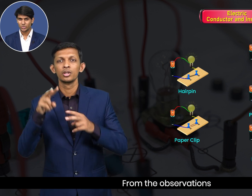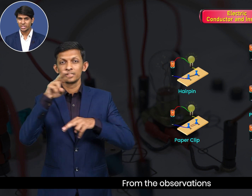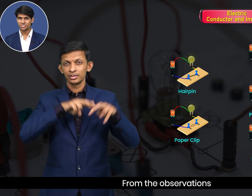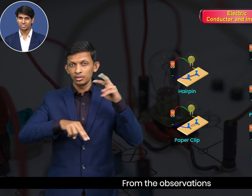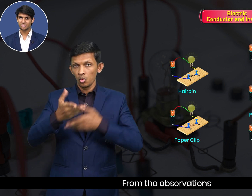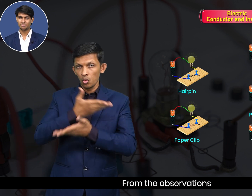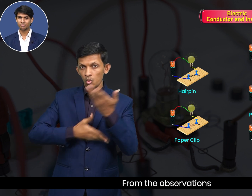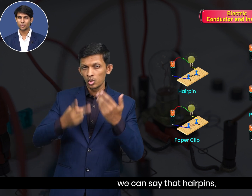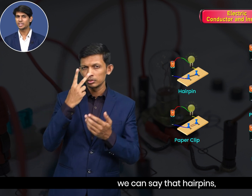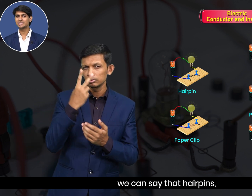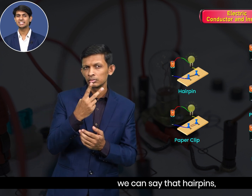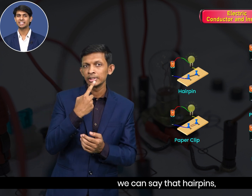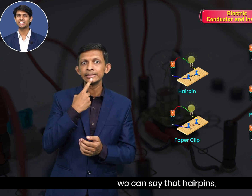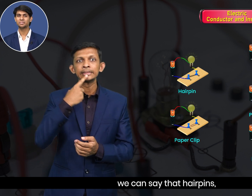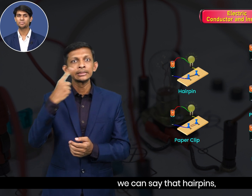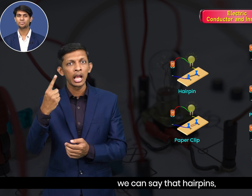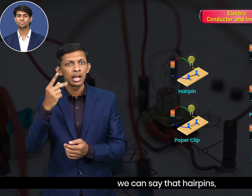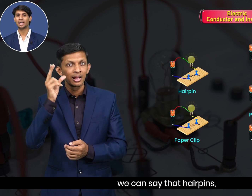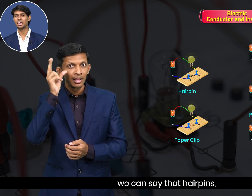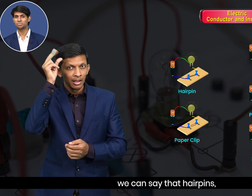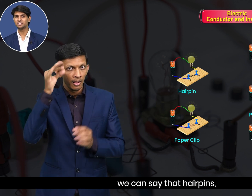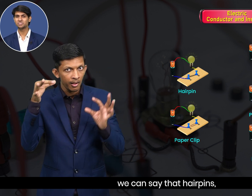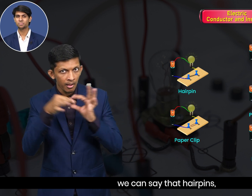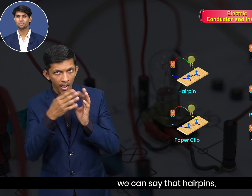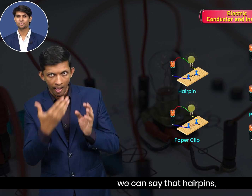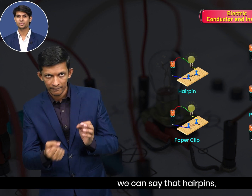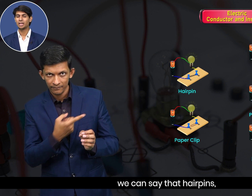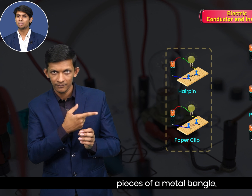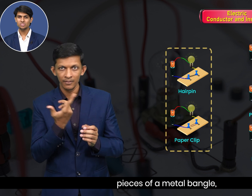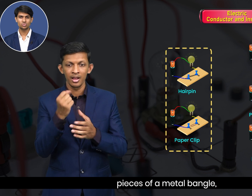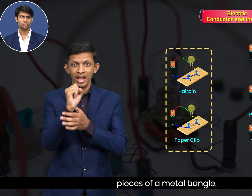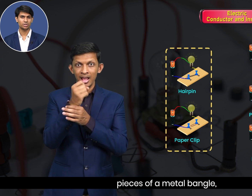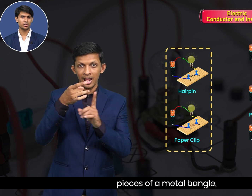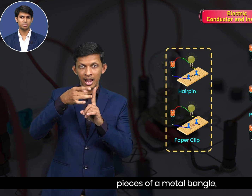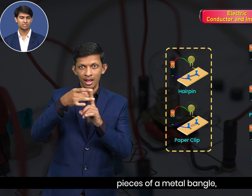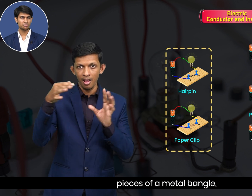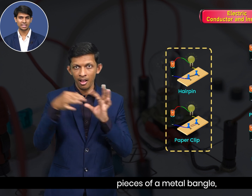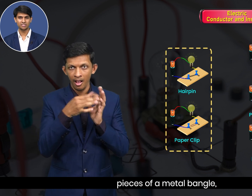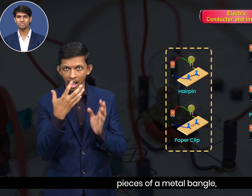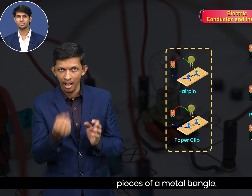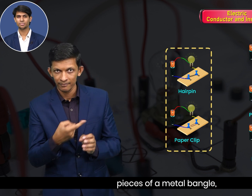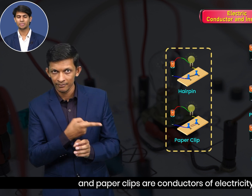From the observations, we can say that hairpins, pieces of a